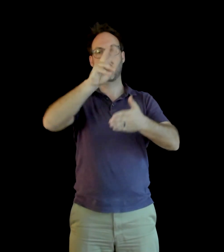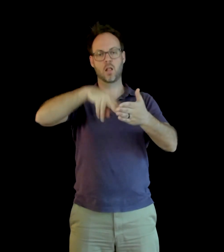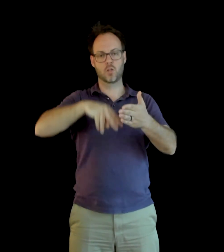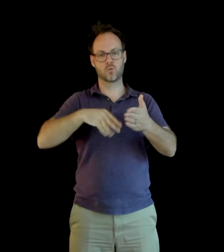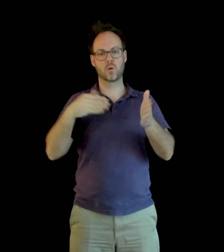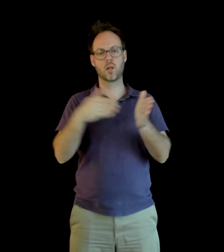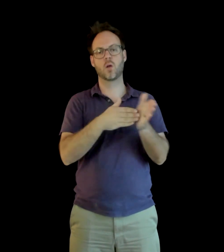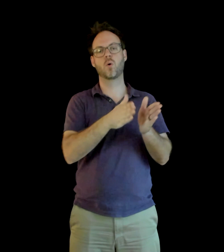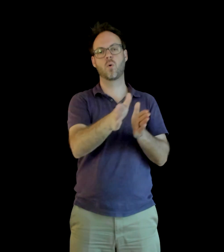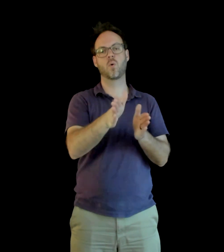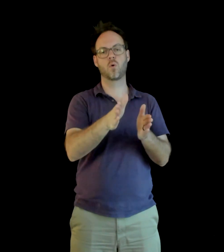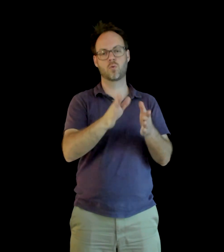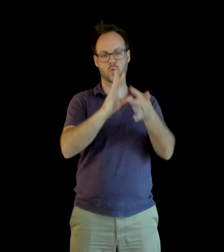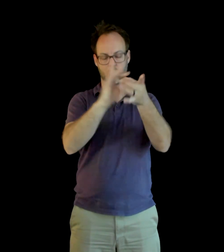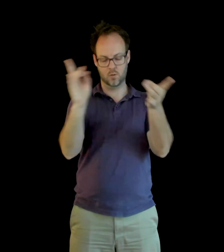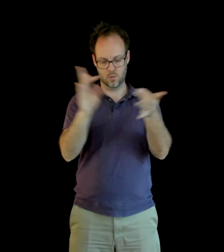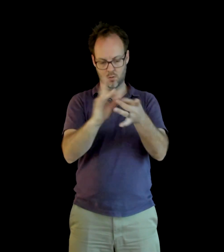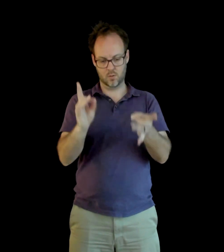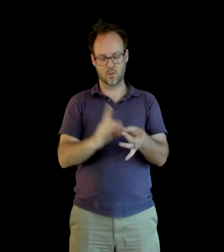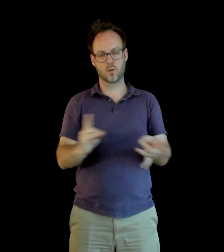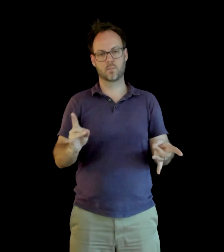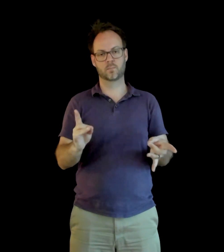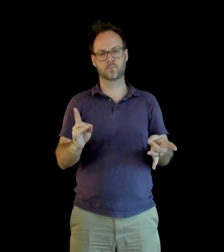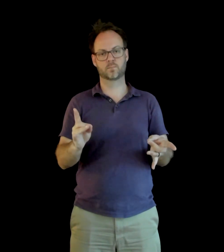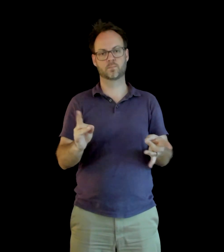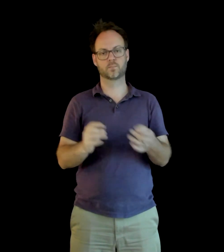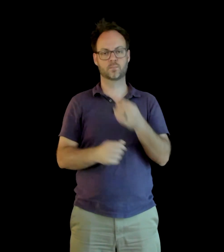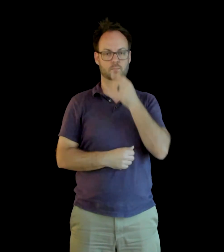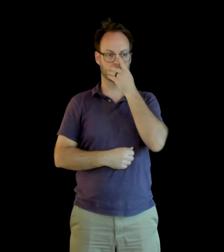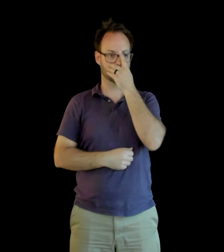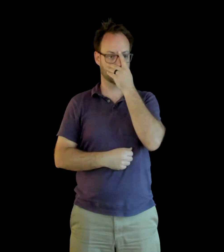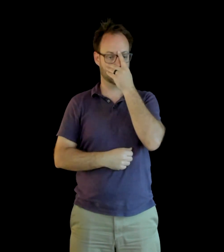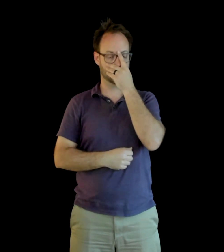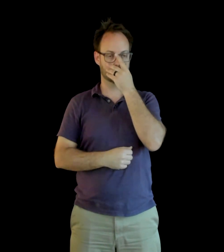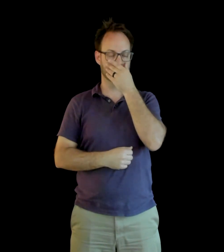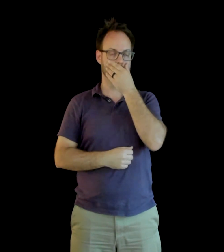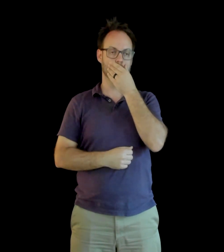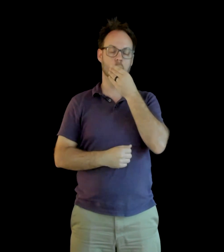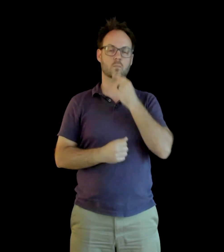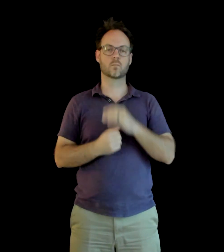and let's read it responsively, verse by verse. I'll read the odd, please read the even.